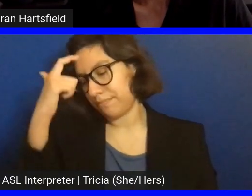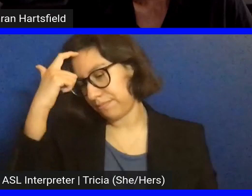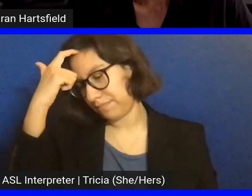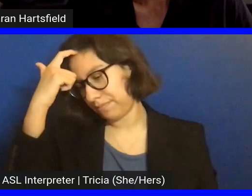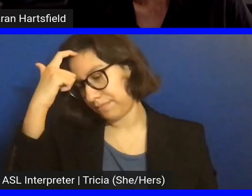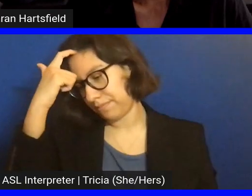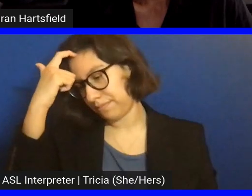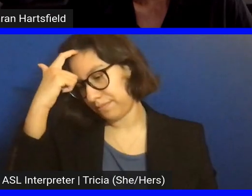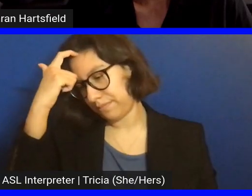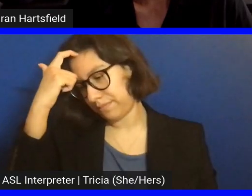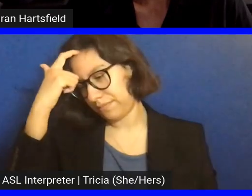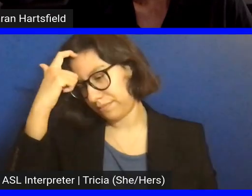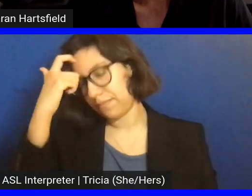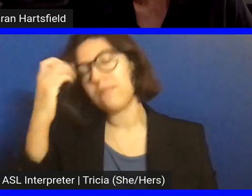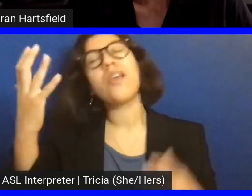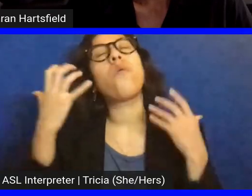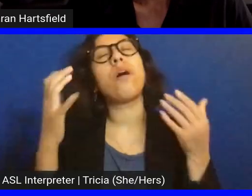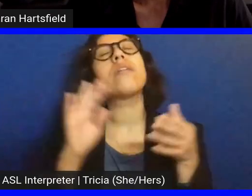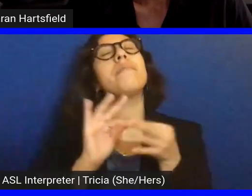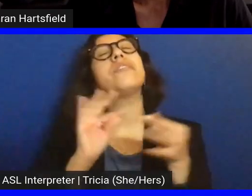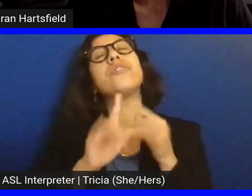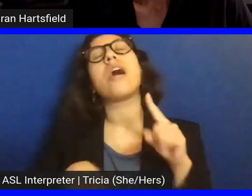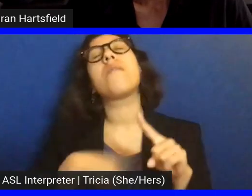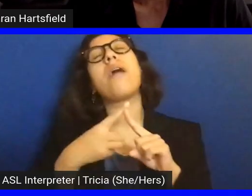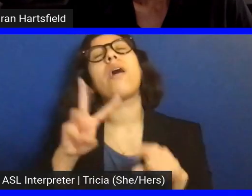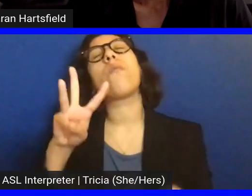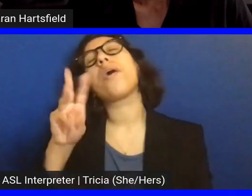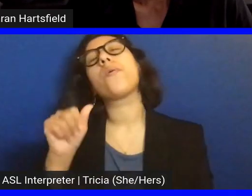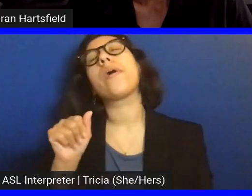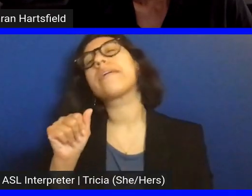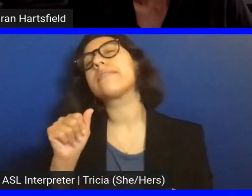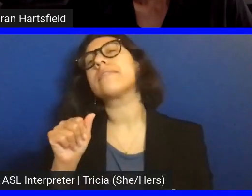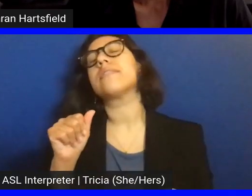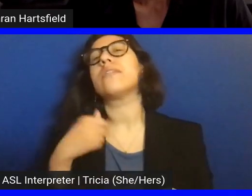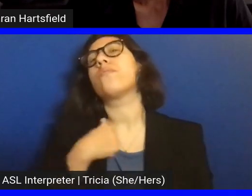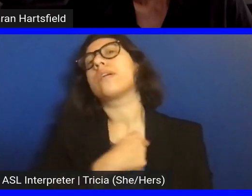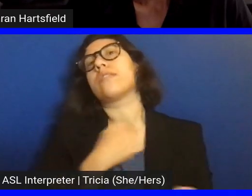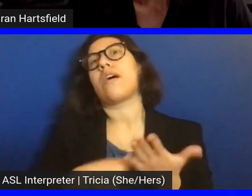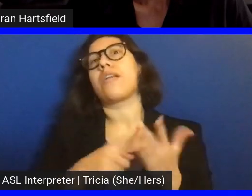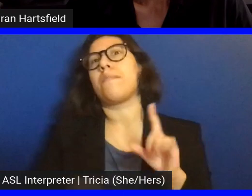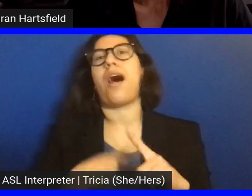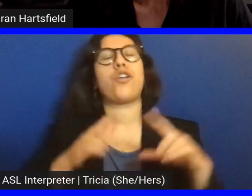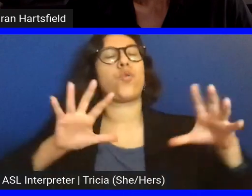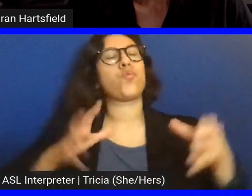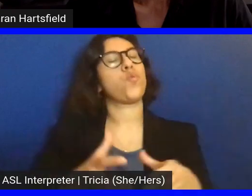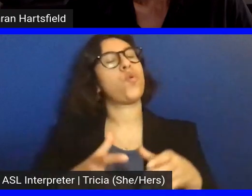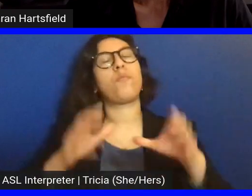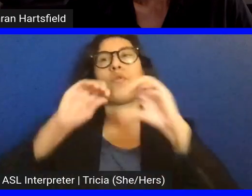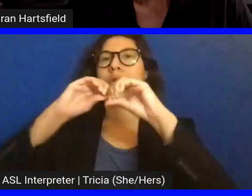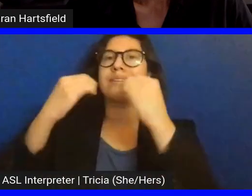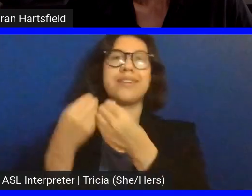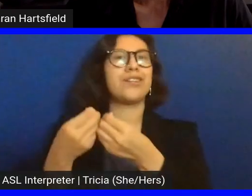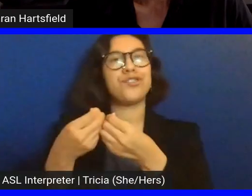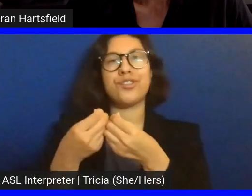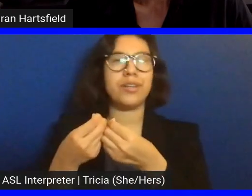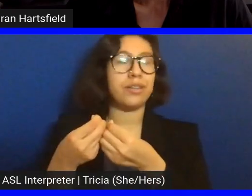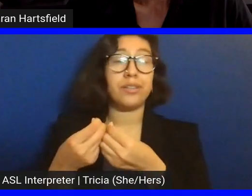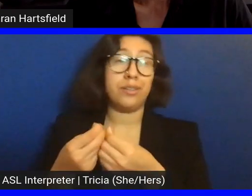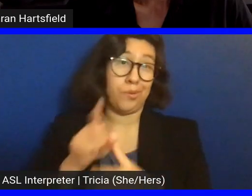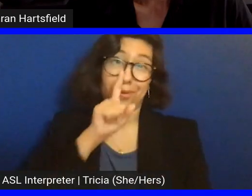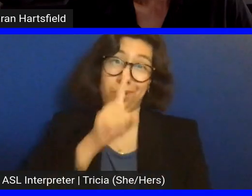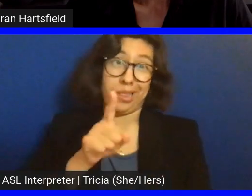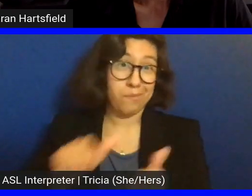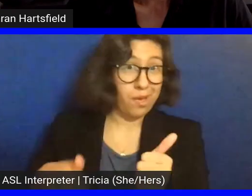it's something that I wanted to point out about the Wide Awake. We're talking about it as though it's a group or an organization. It's really